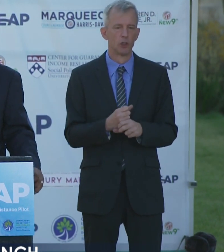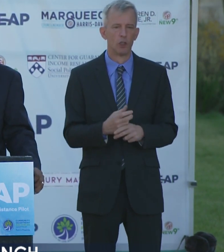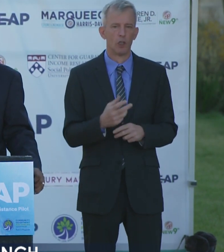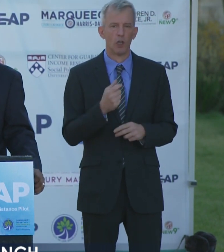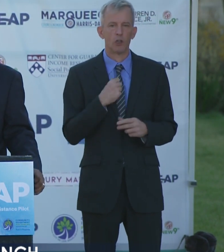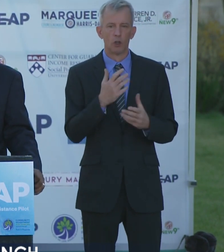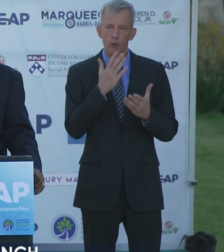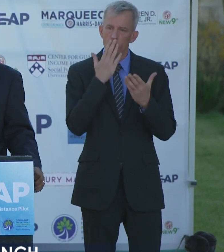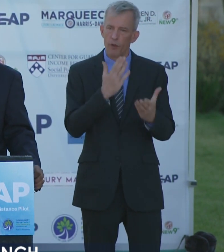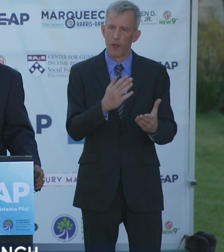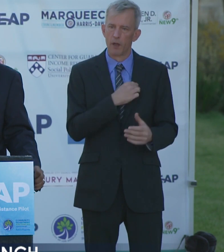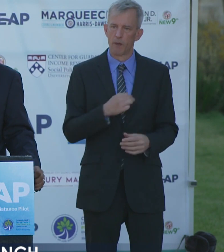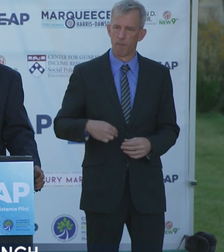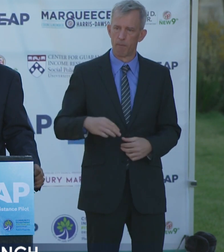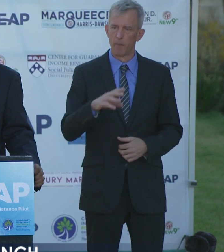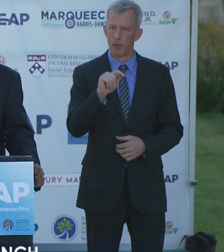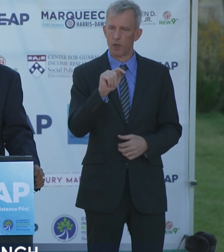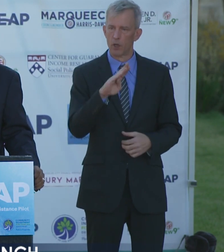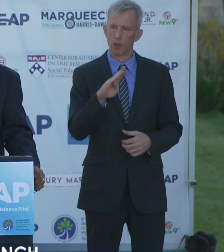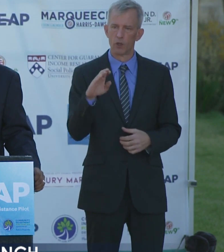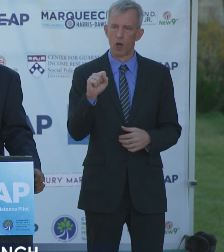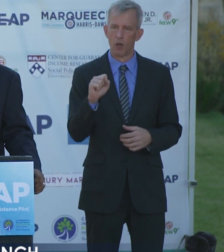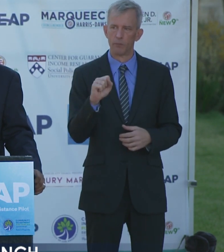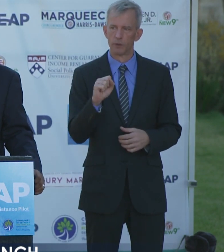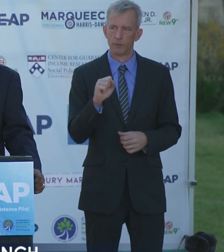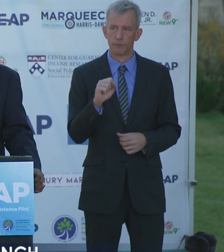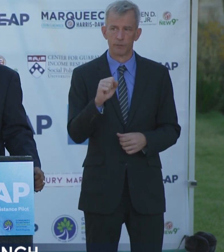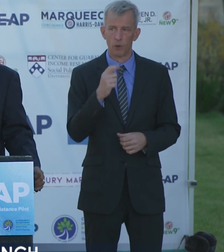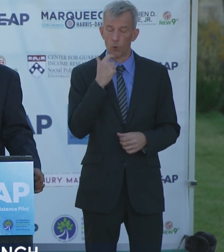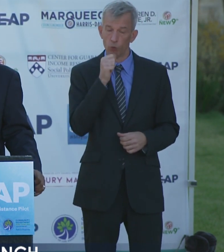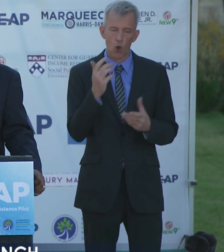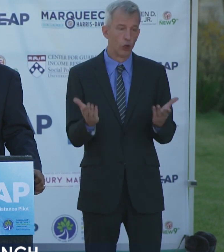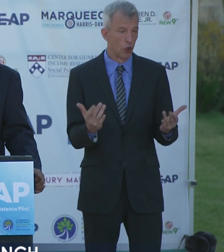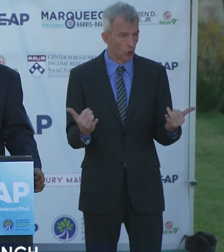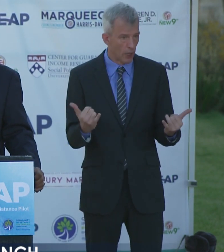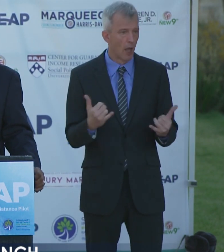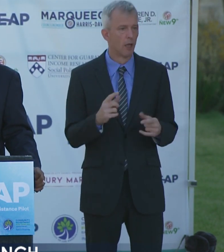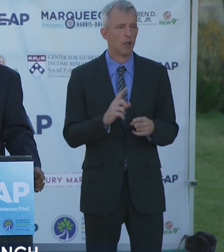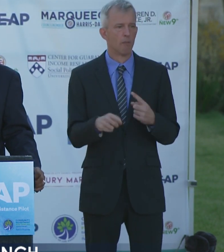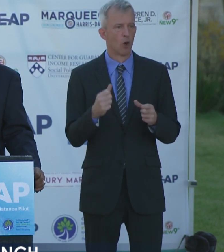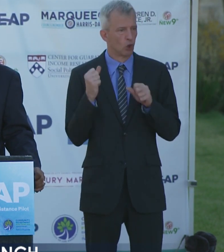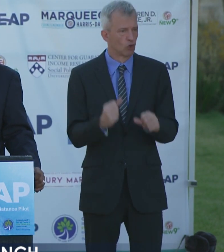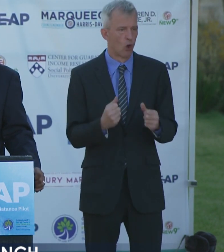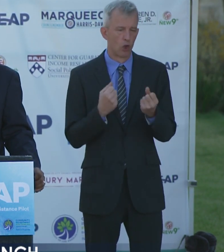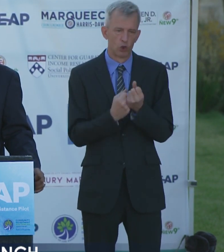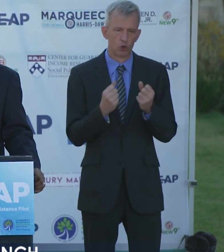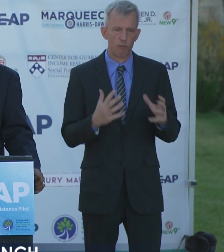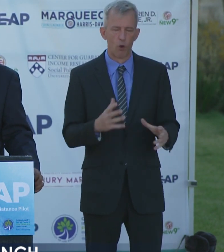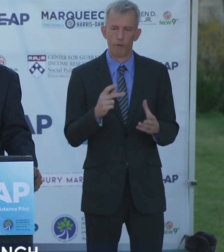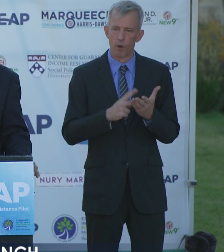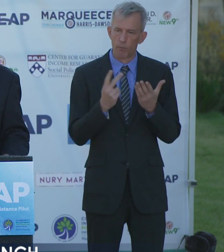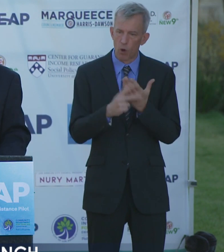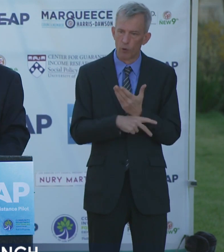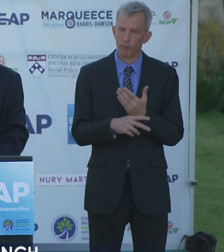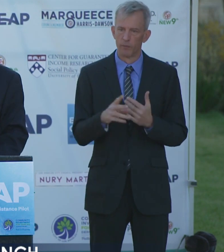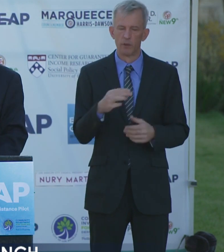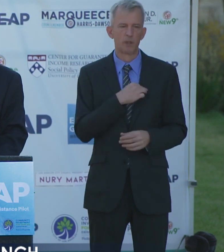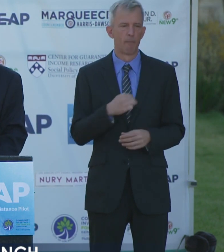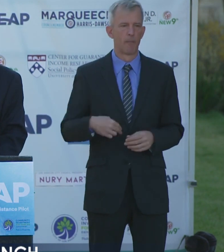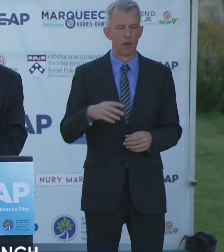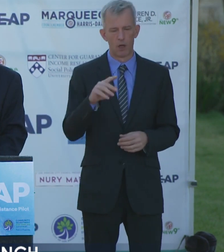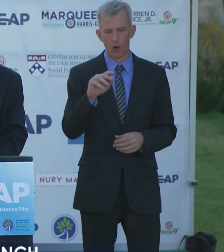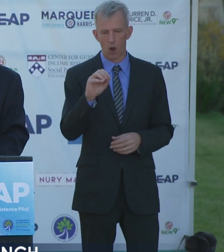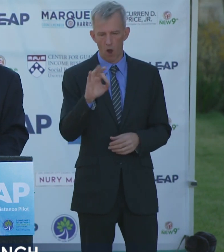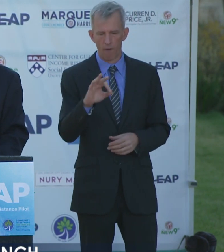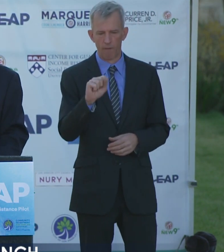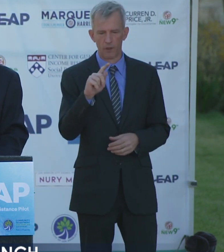Michael Tubbs, who's not with us today, but has been a strong supporter, firm in this program, former mayor of Stockton, for